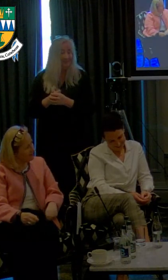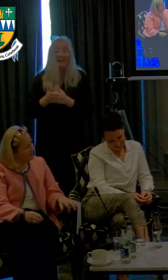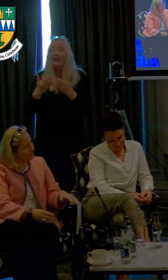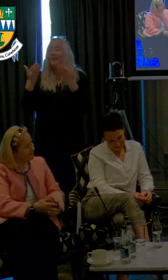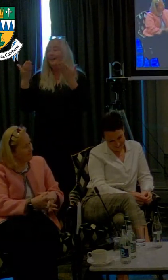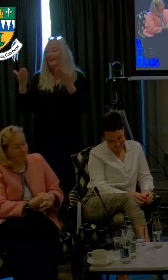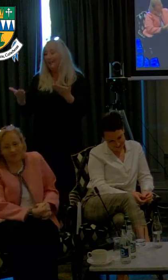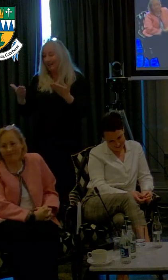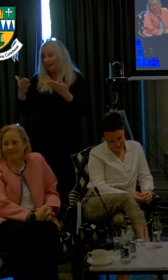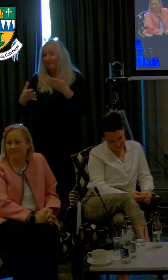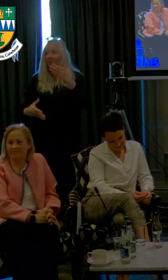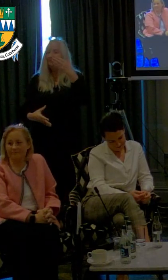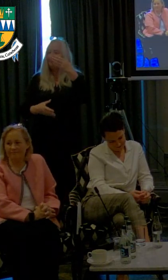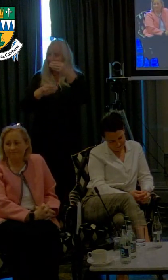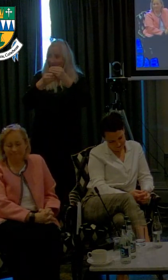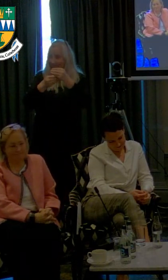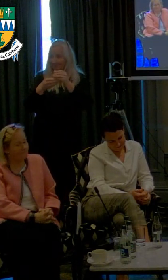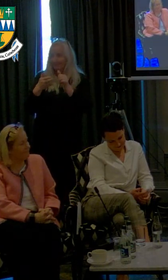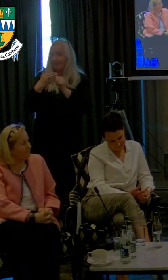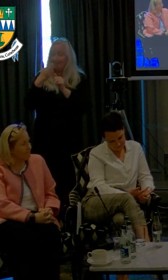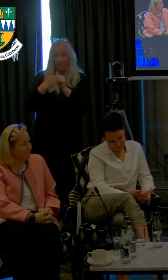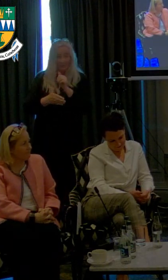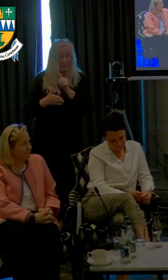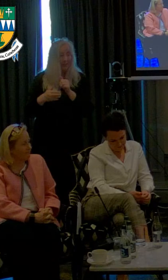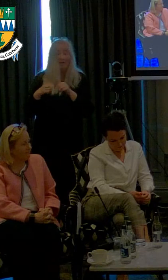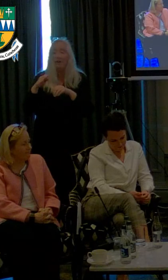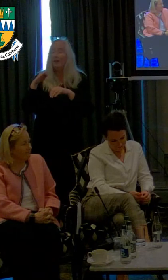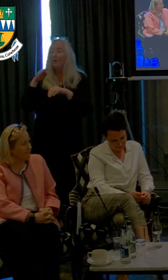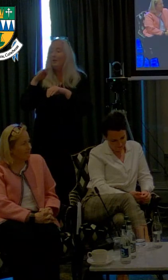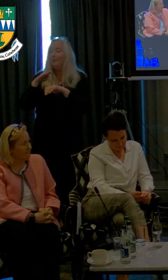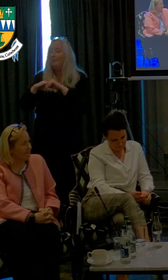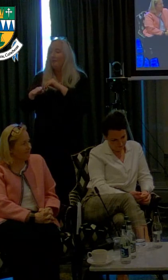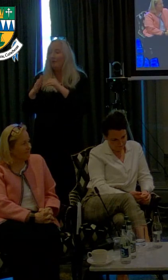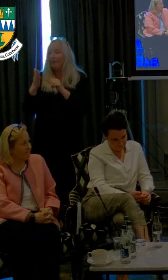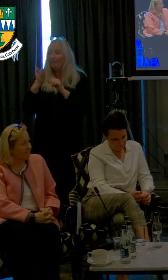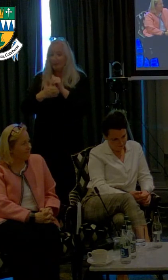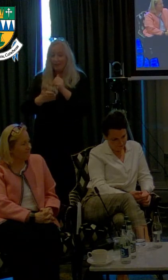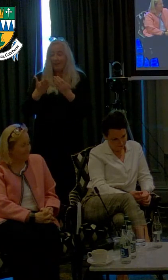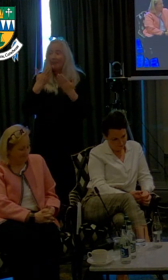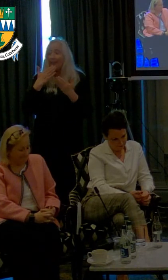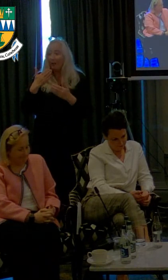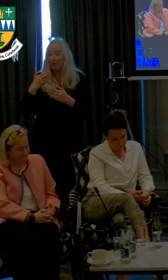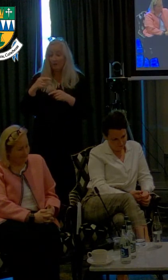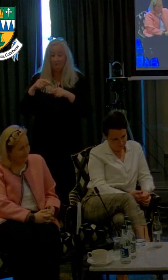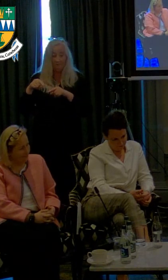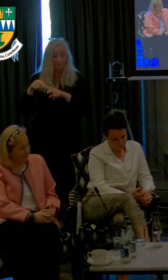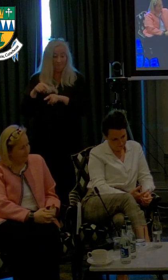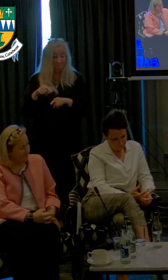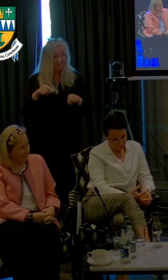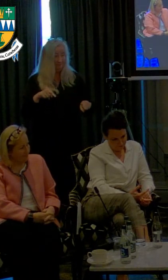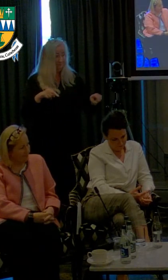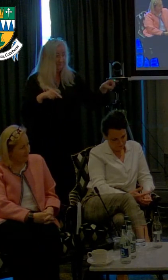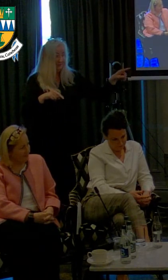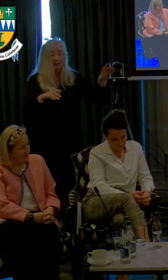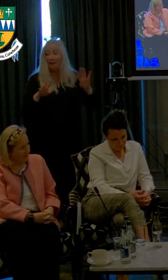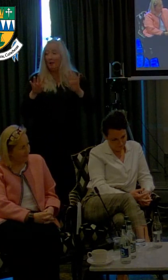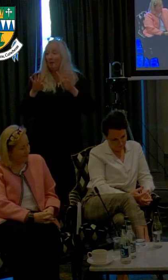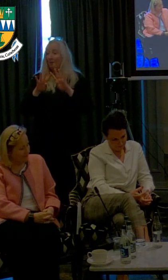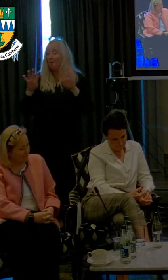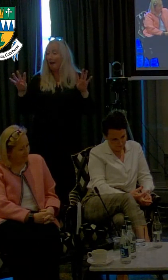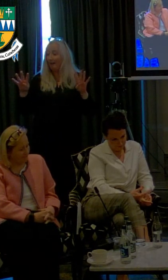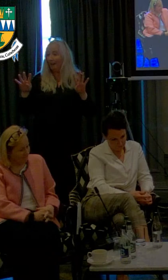wrap up the session now. Can I just, before I do that, just to say thank you very much to each and every one of you, our panel